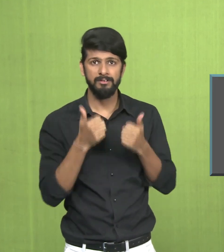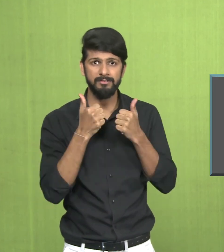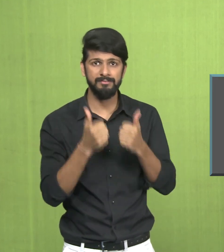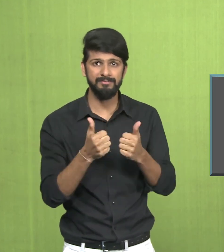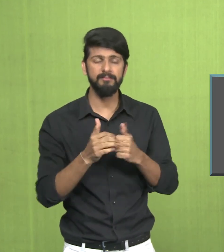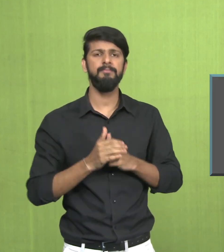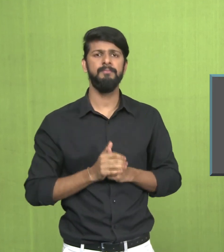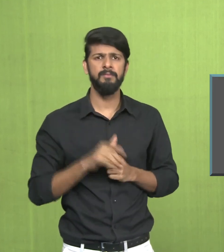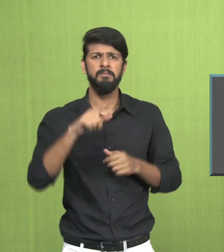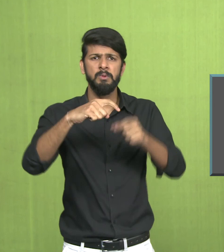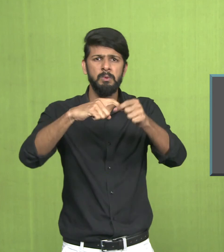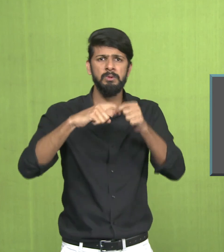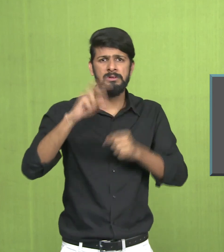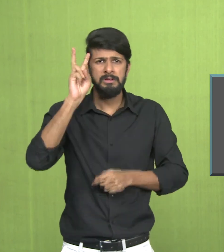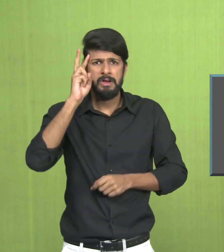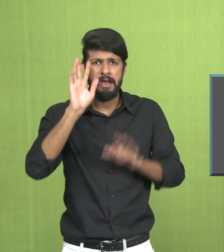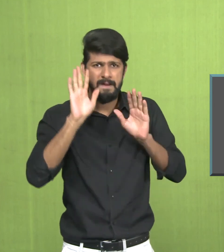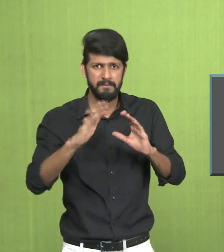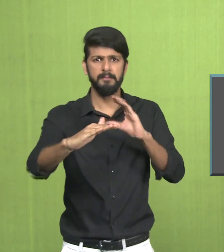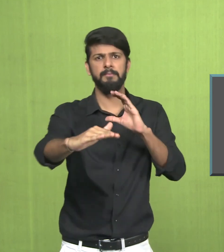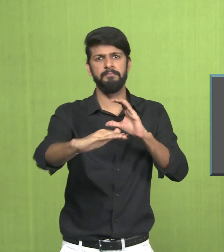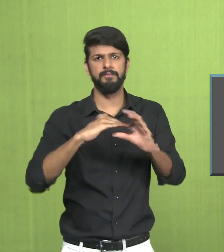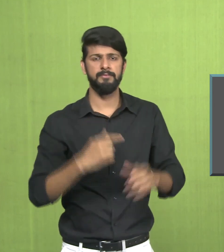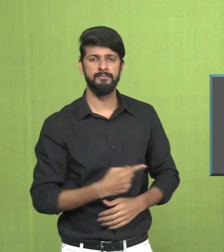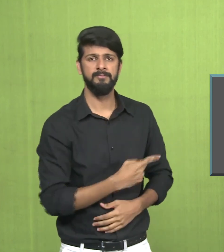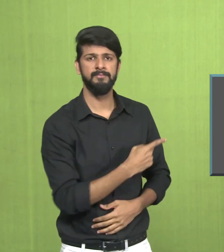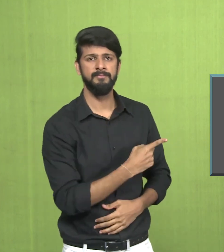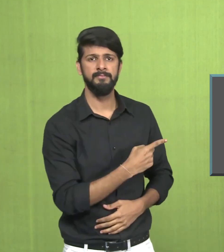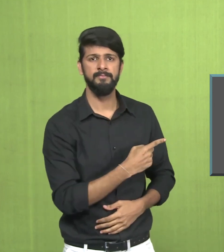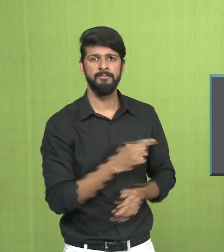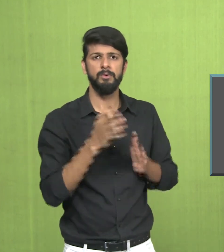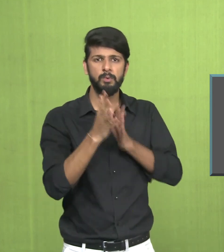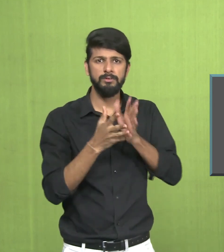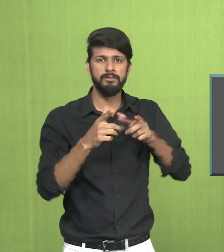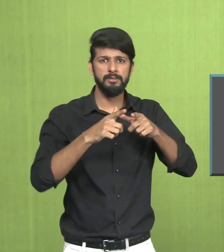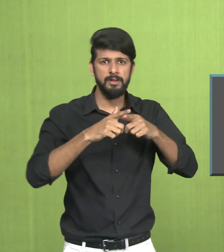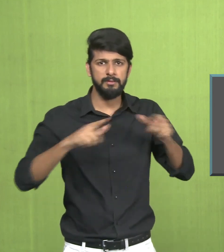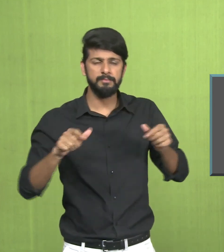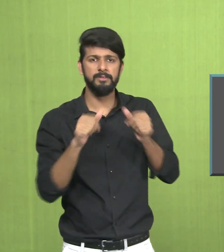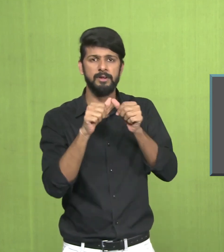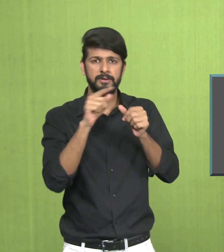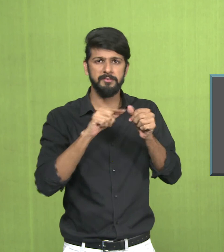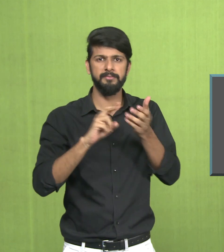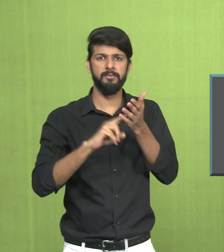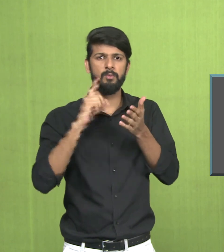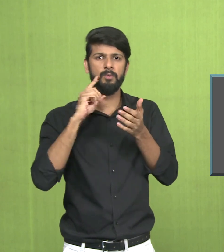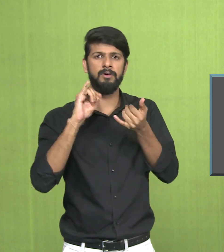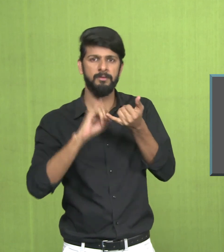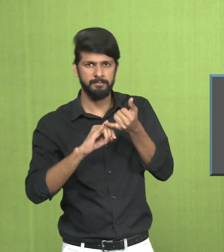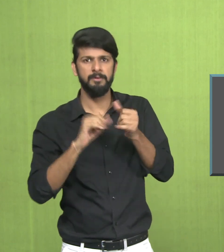I hope you enjoyed watching part 1 of the lesson and will watch all the following videos of this lesson. If you have any queries,